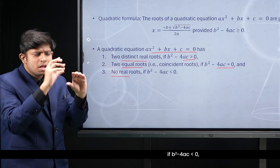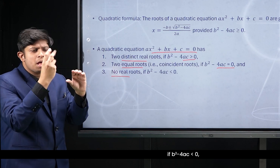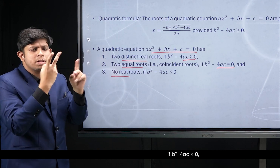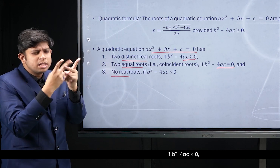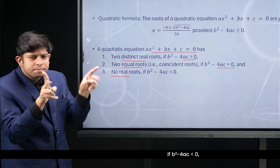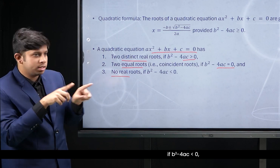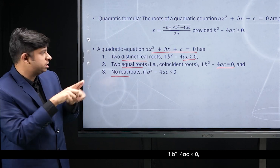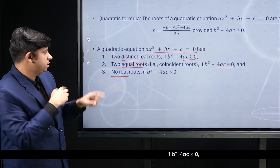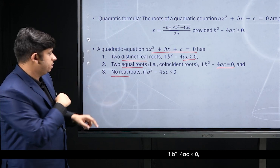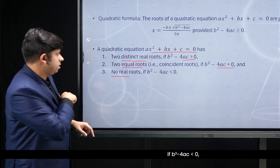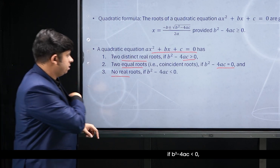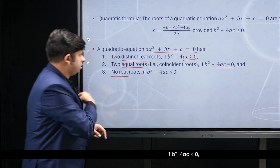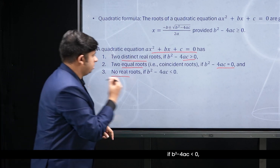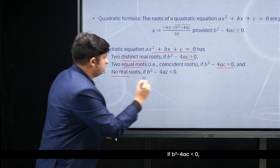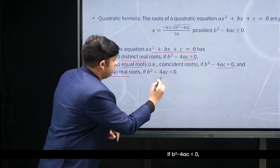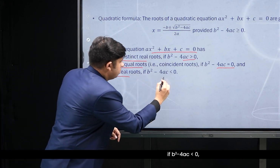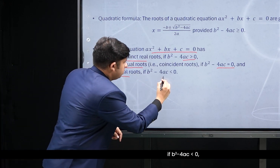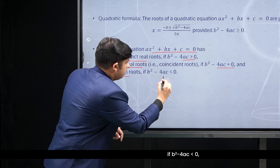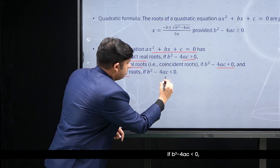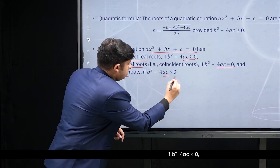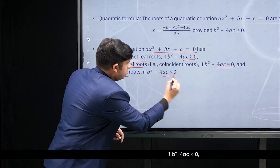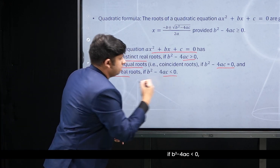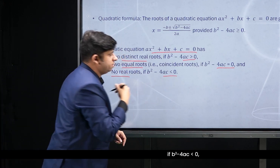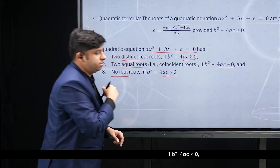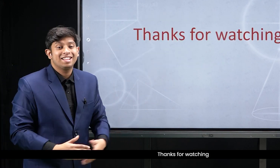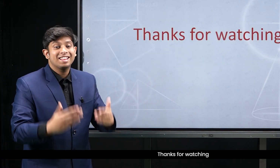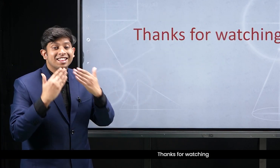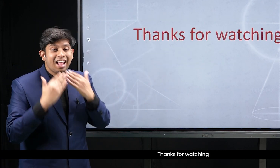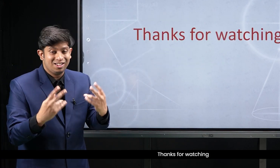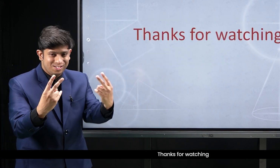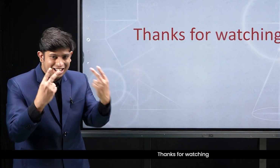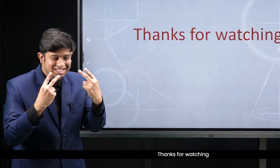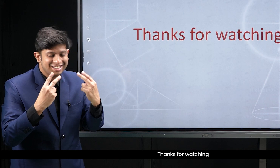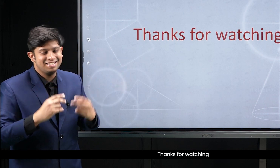Thanks for watching.